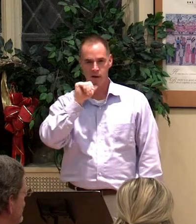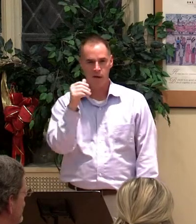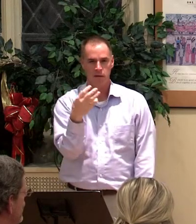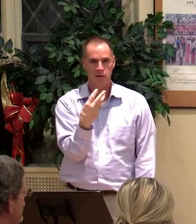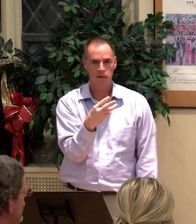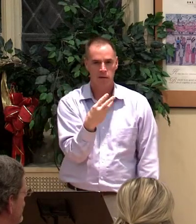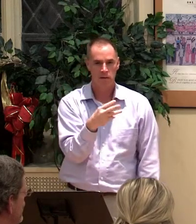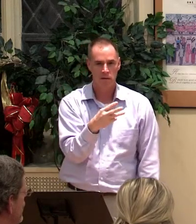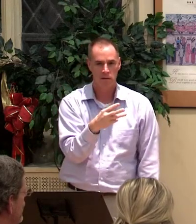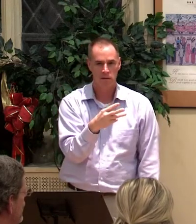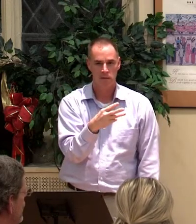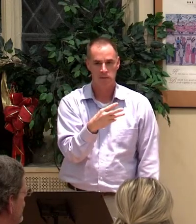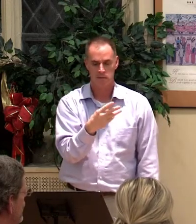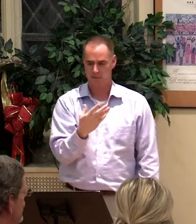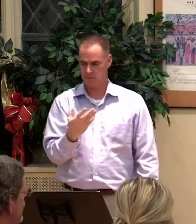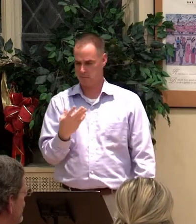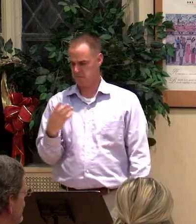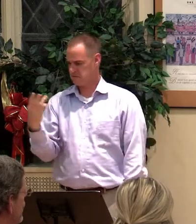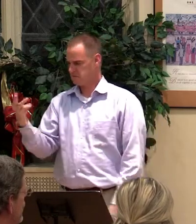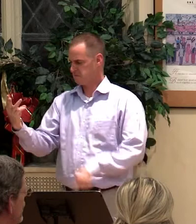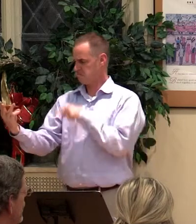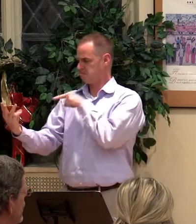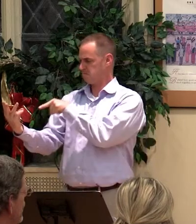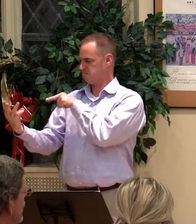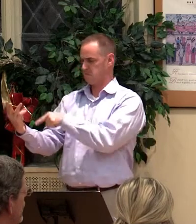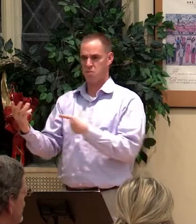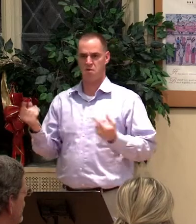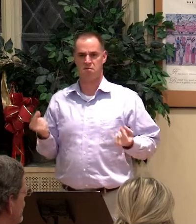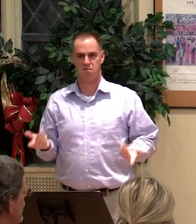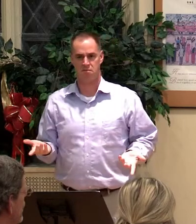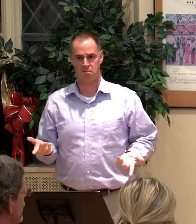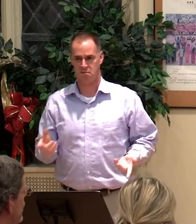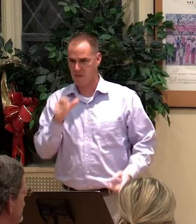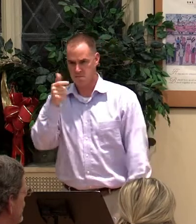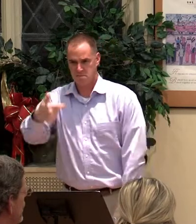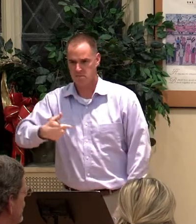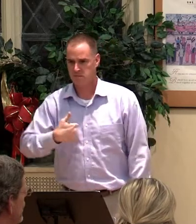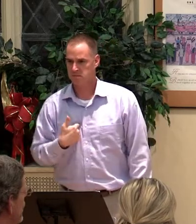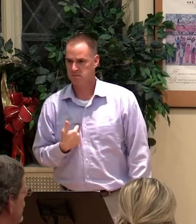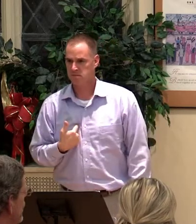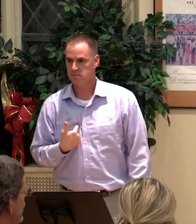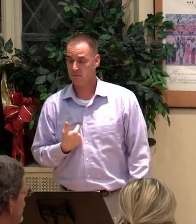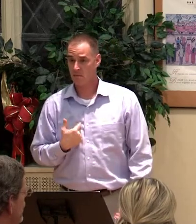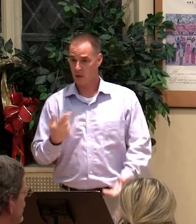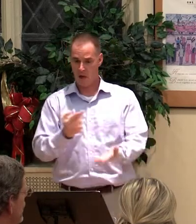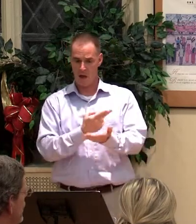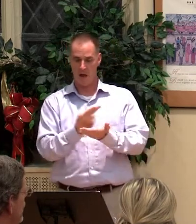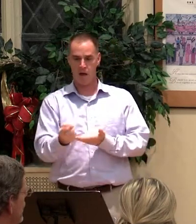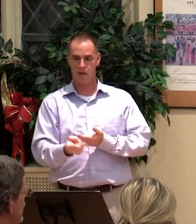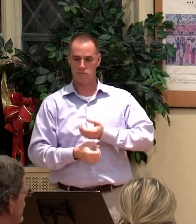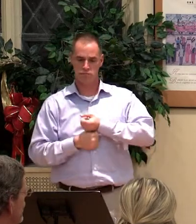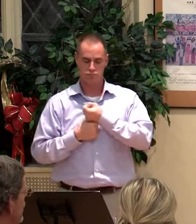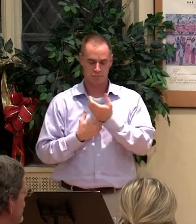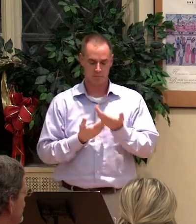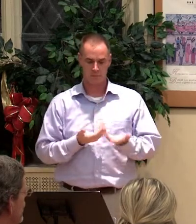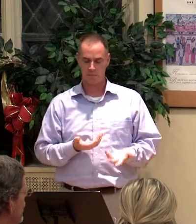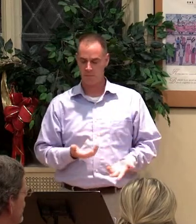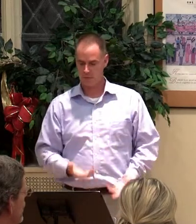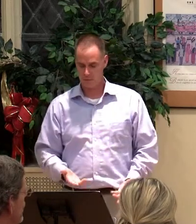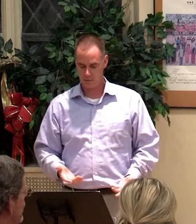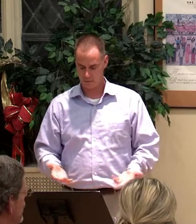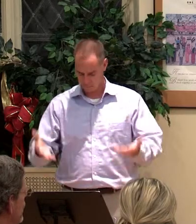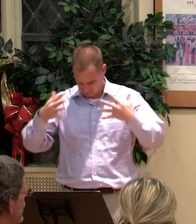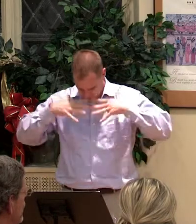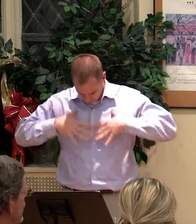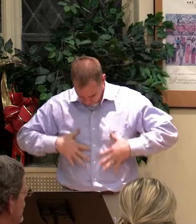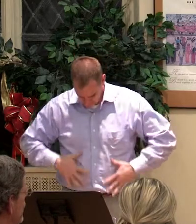16. I don't know who 16 is, but I know she's sure not me. And to be honest, the exhaustion glazed over my yellowing bones